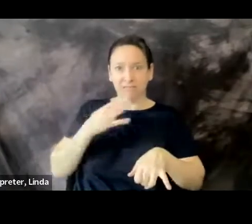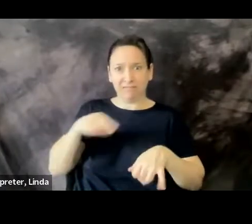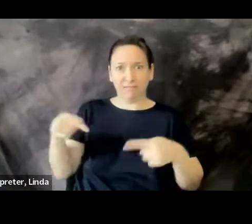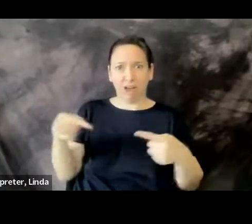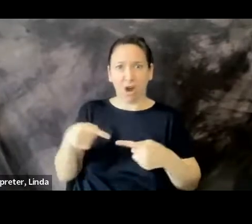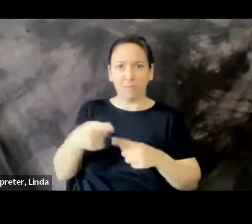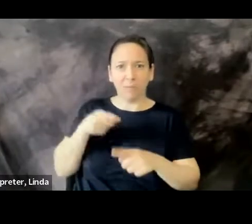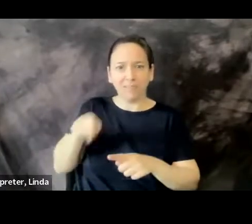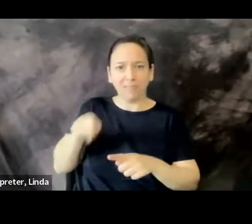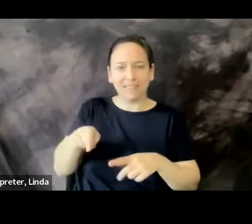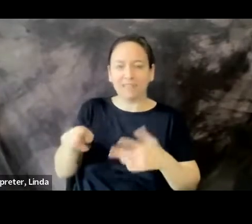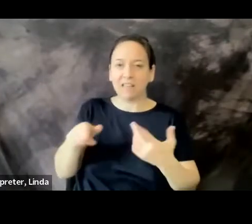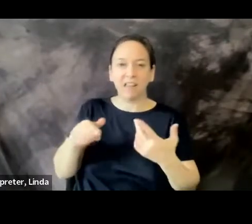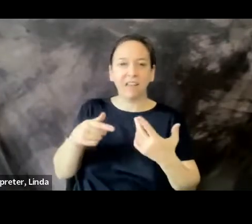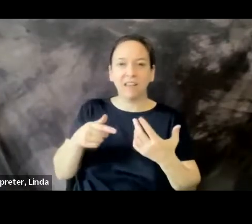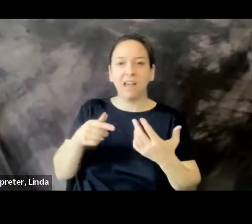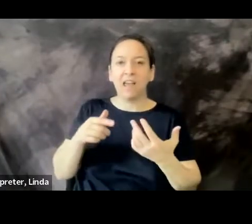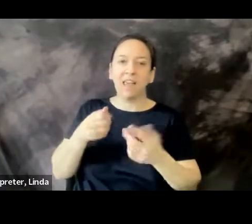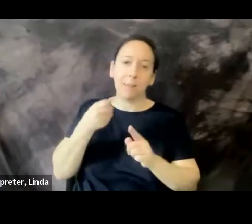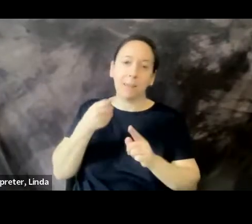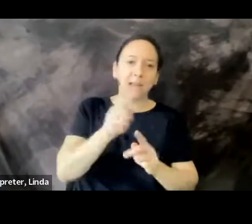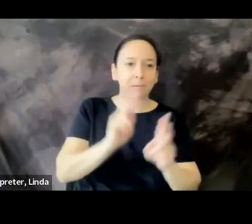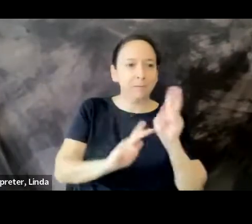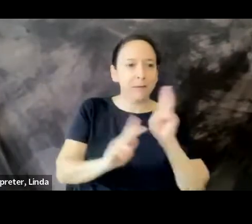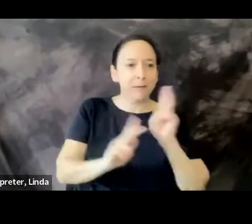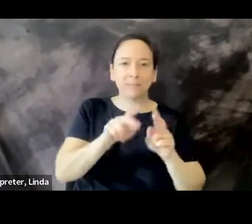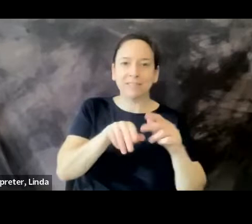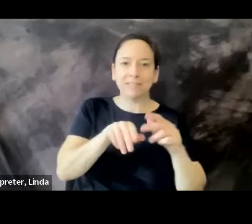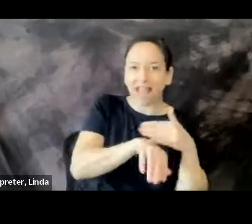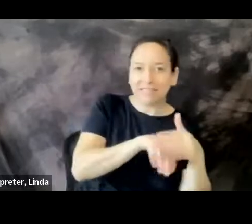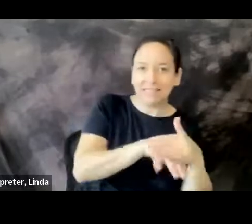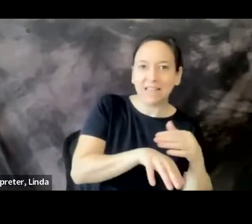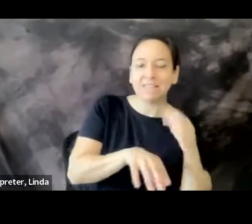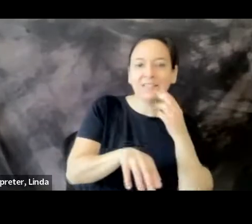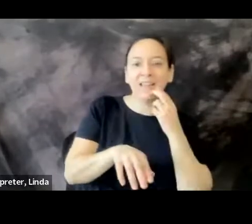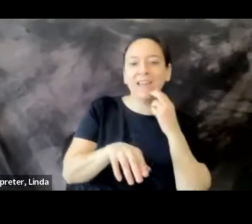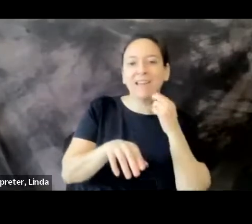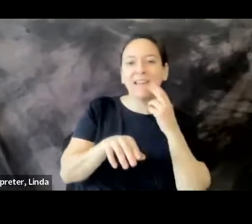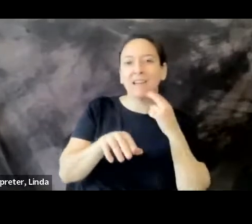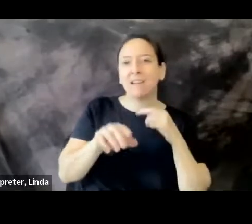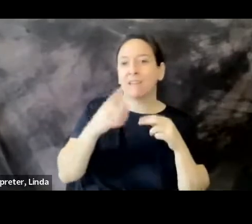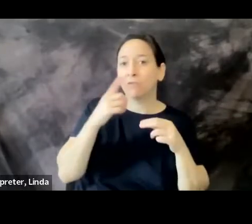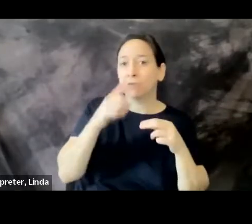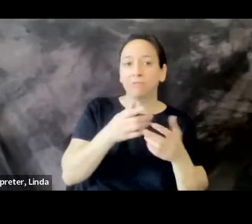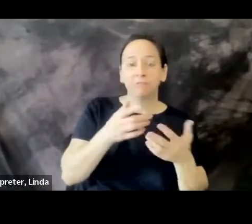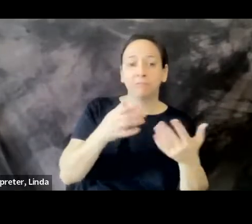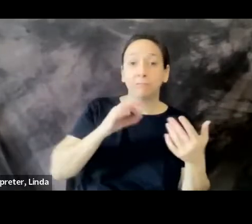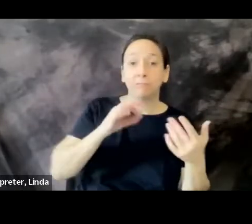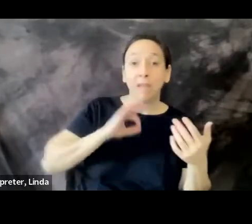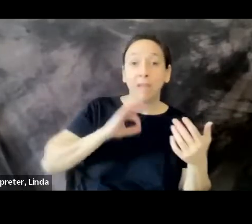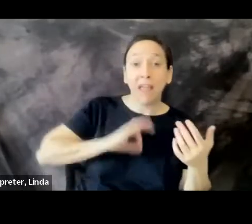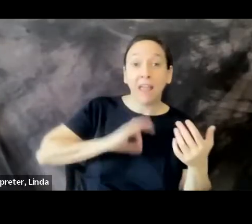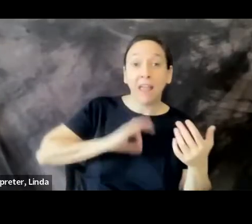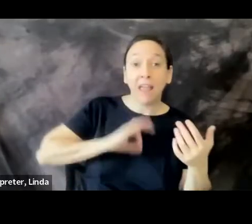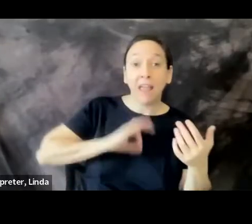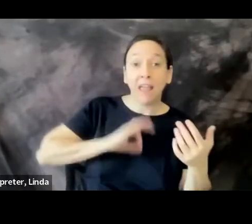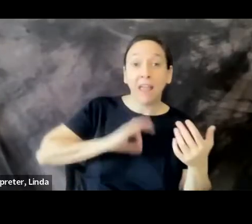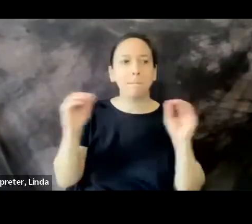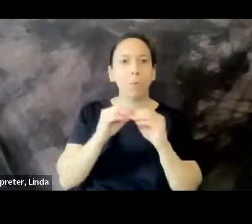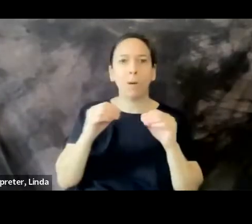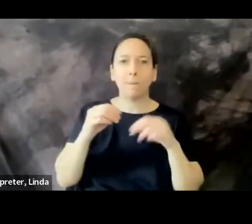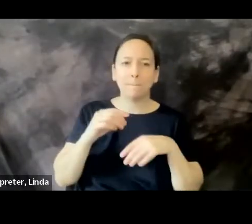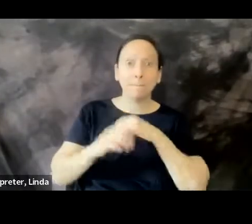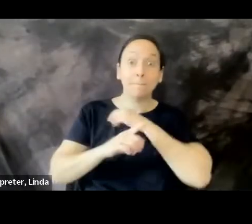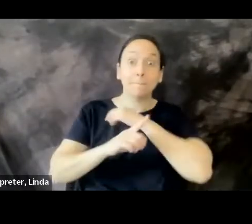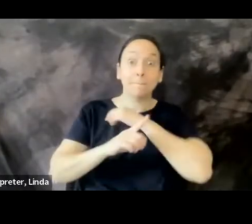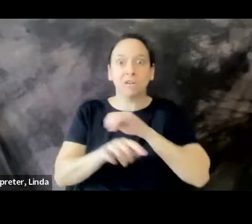race are ending up affecting people's access, or proxies for other things, or just these kind of punitive and limited systems.